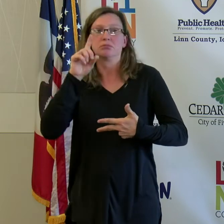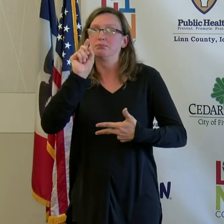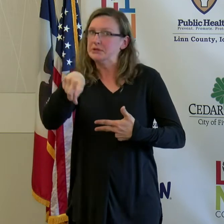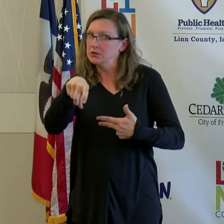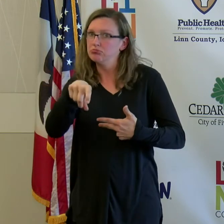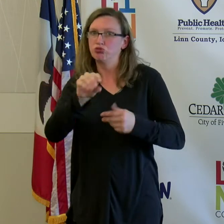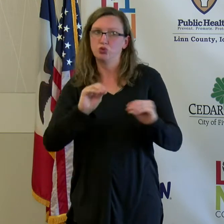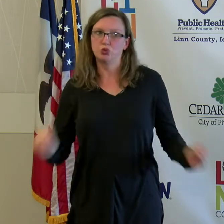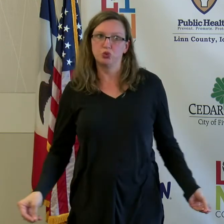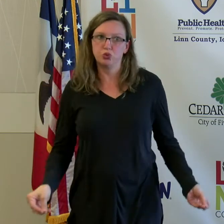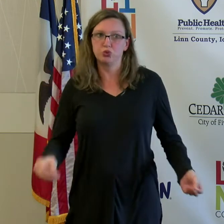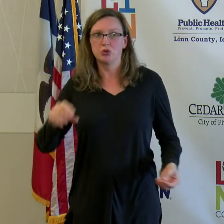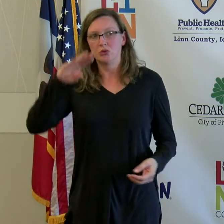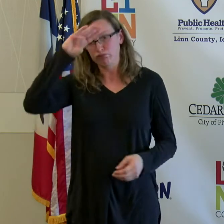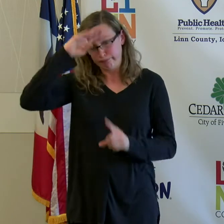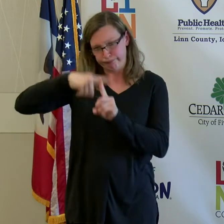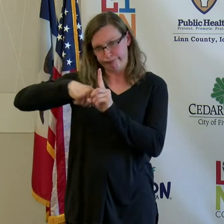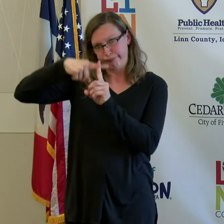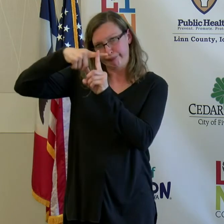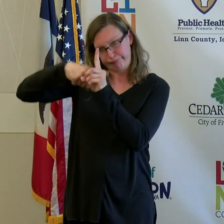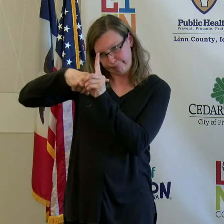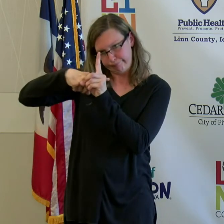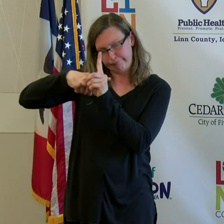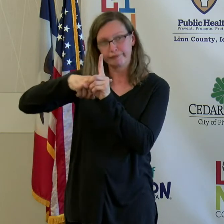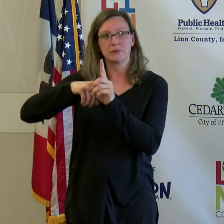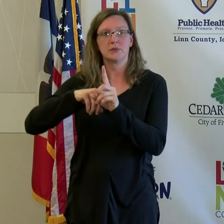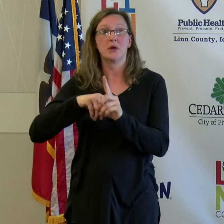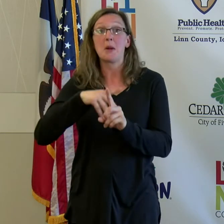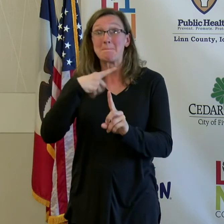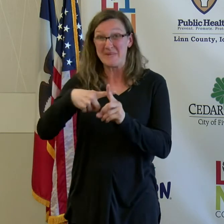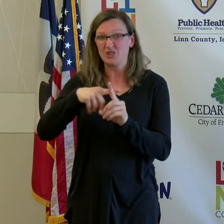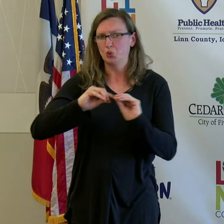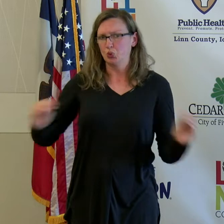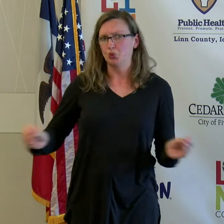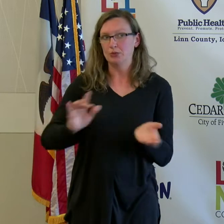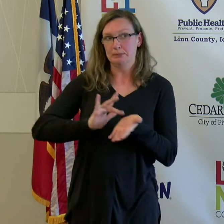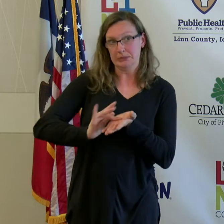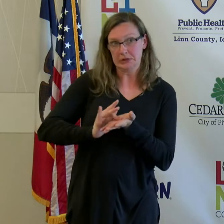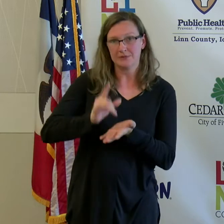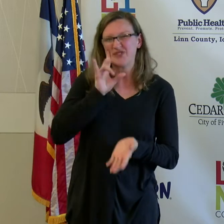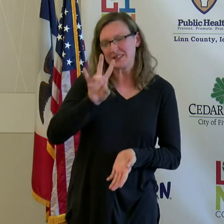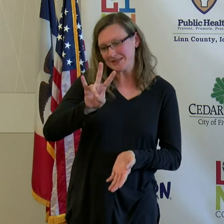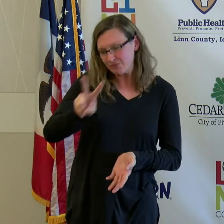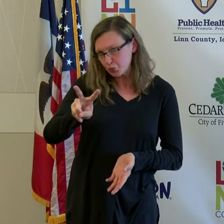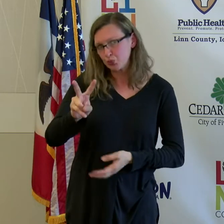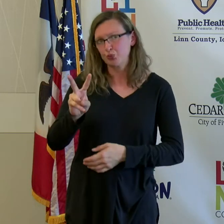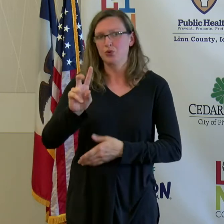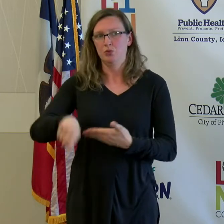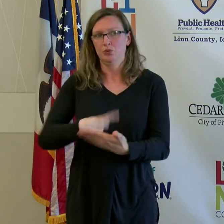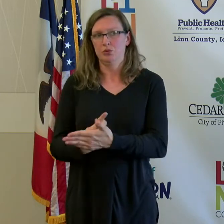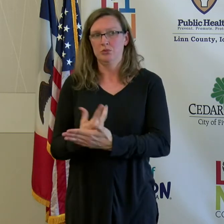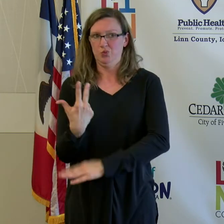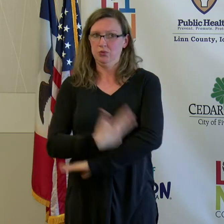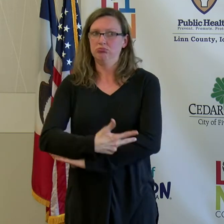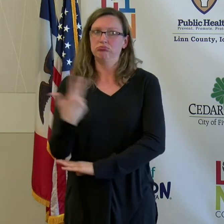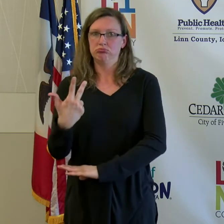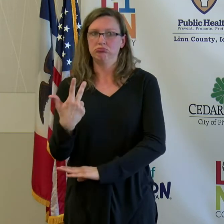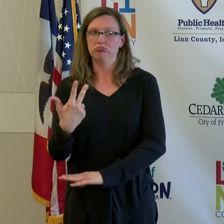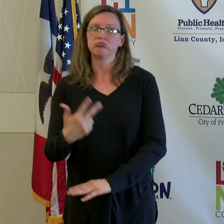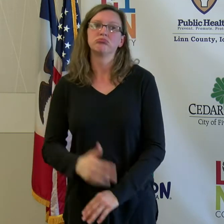3 days without the use of medication to reduce fevers. And other symptoms have